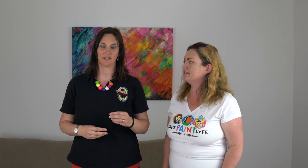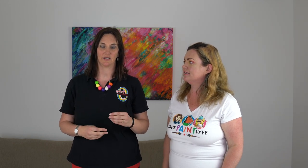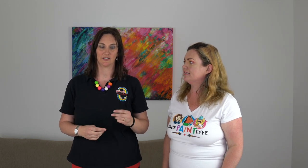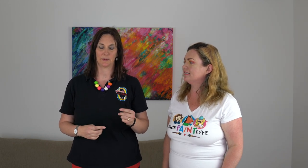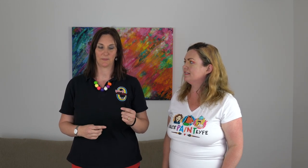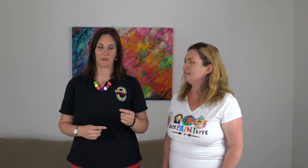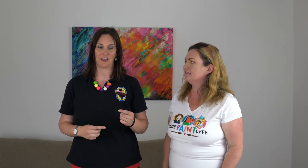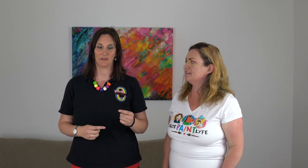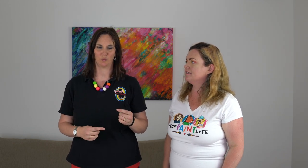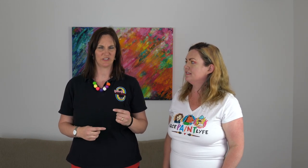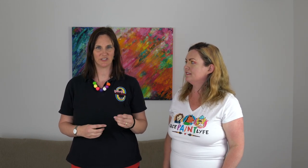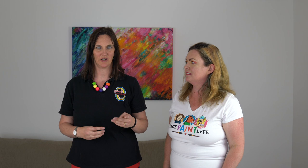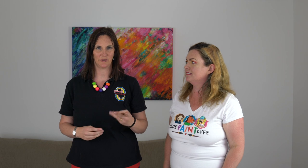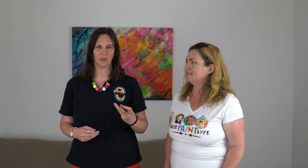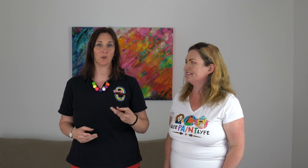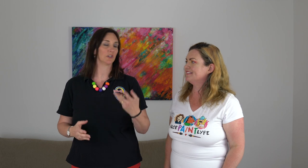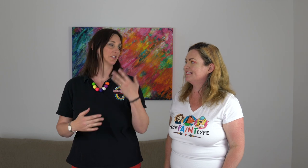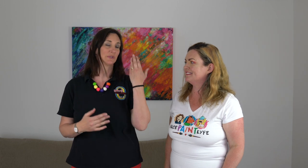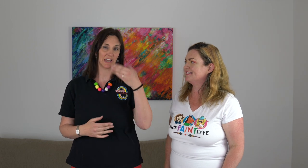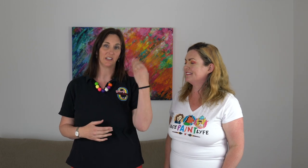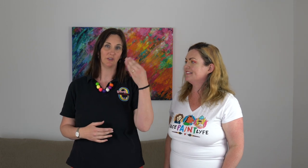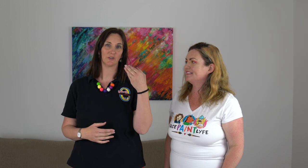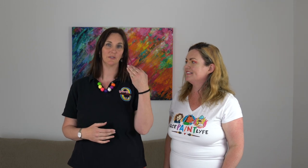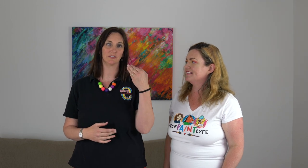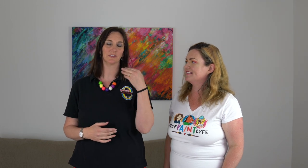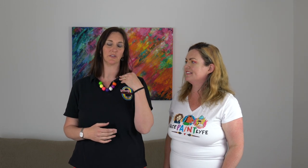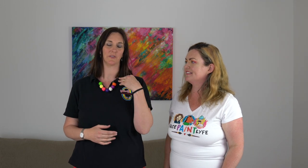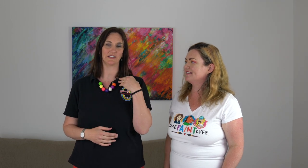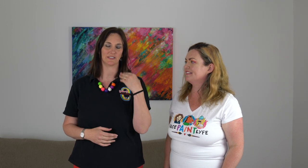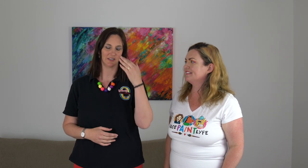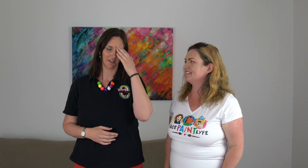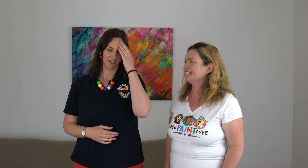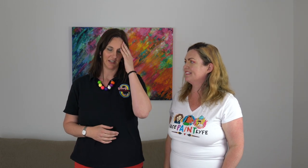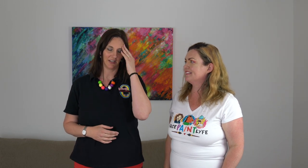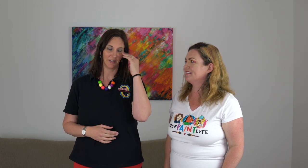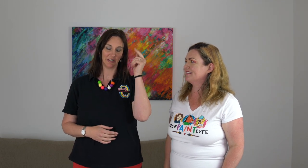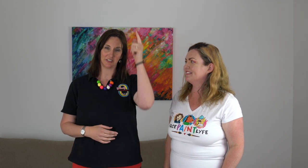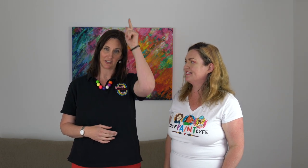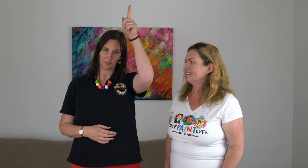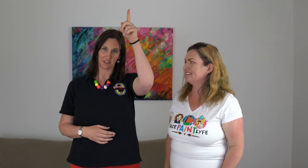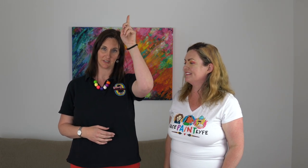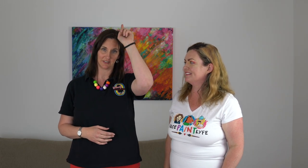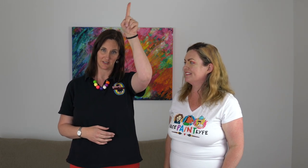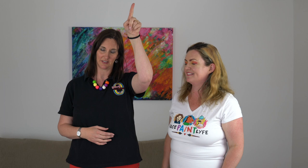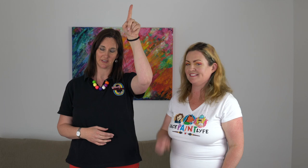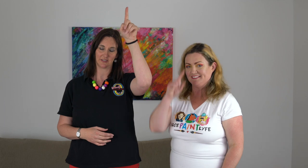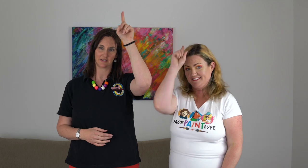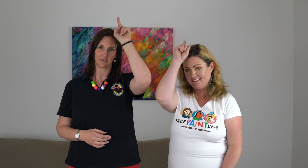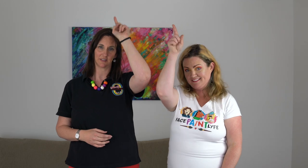her, what's the sign for unicorn? Because she was getting a unicorn on her face. And she showed me. It's just the